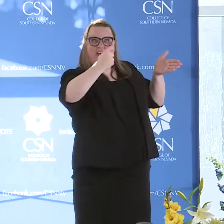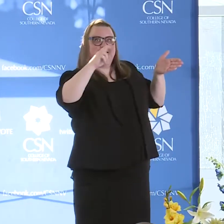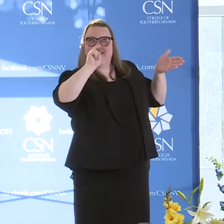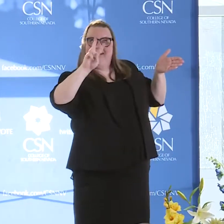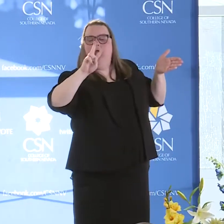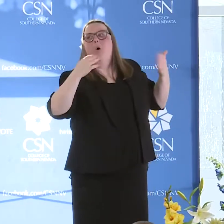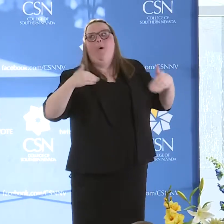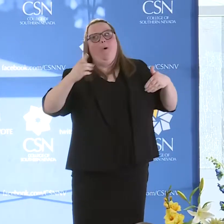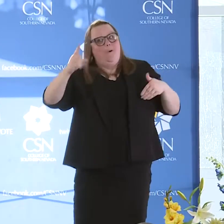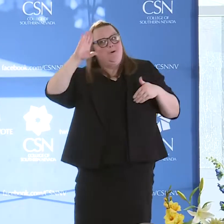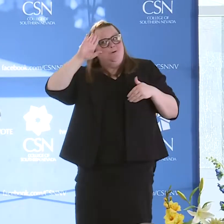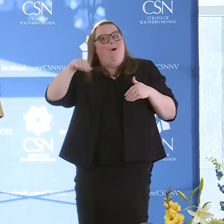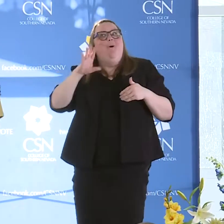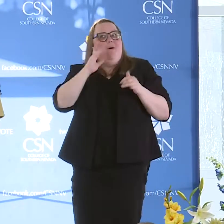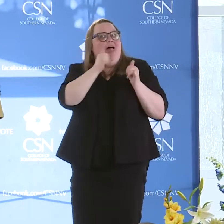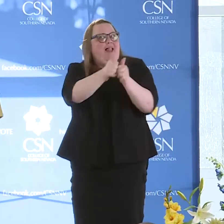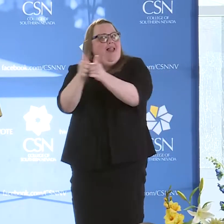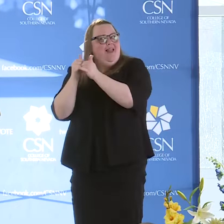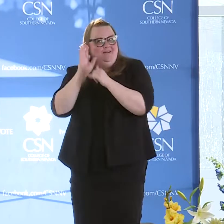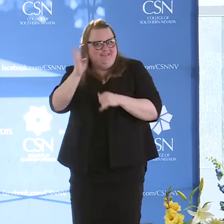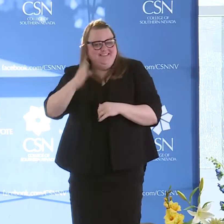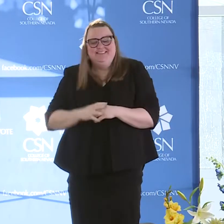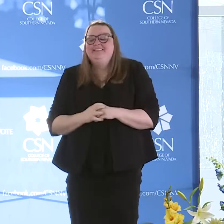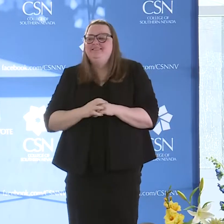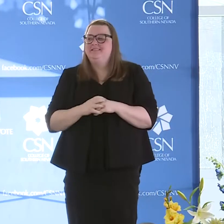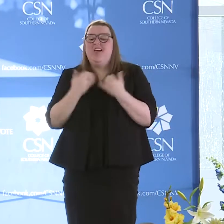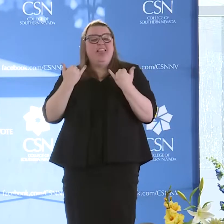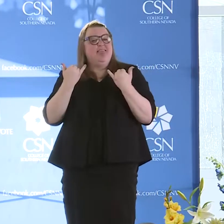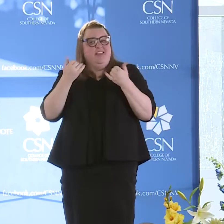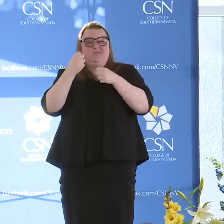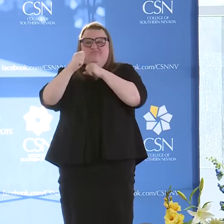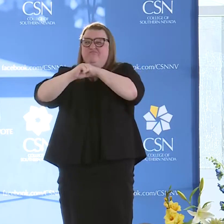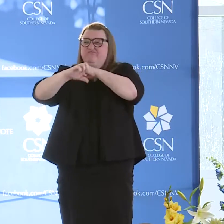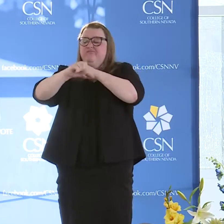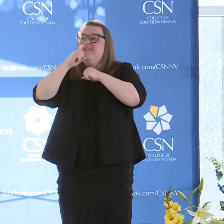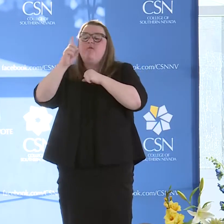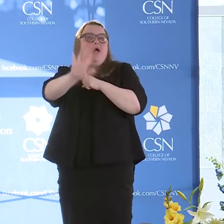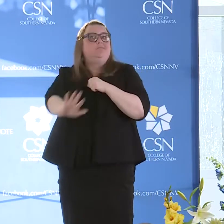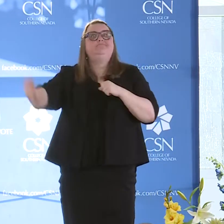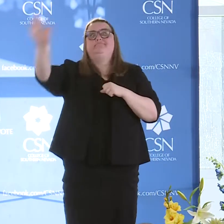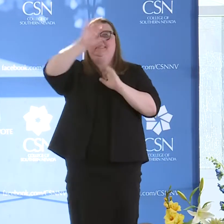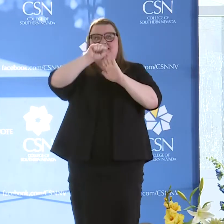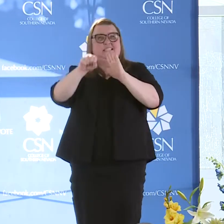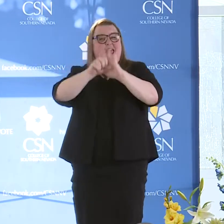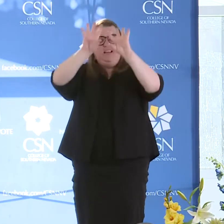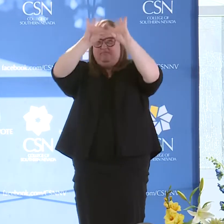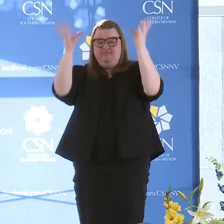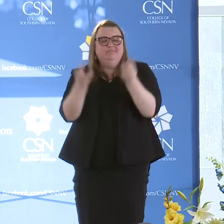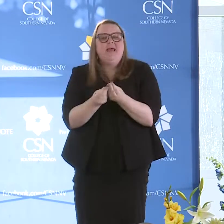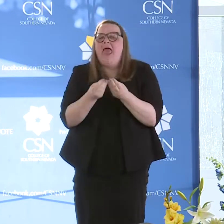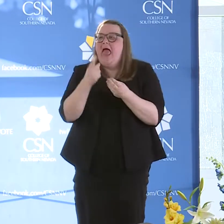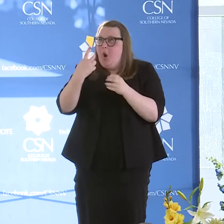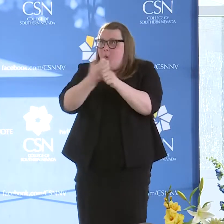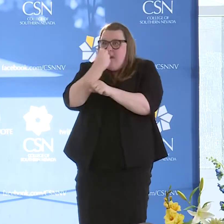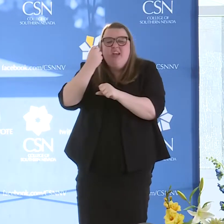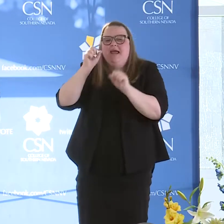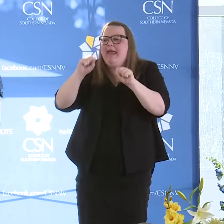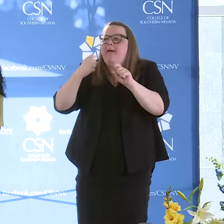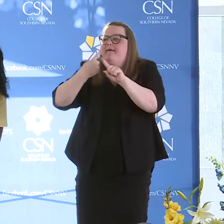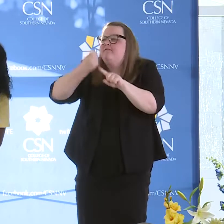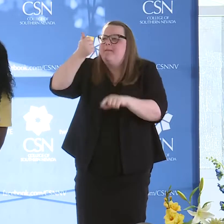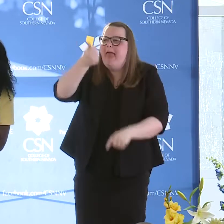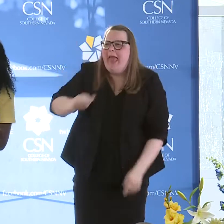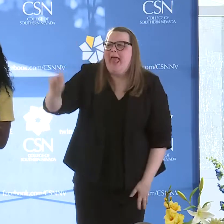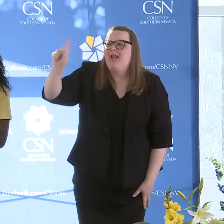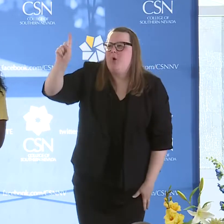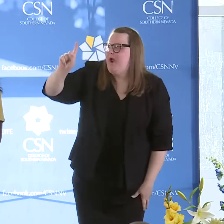coming. This is a statewide promotion, and the winners can come from any corner of the state.